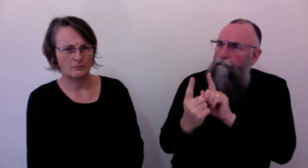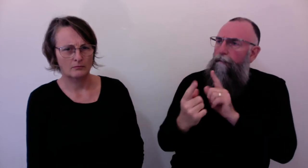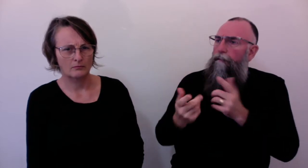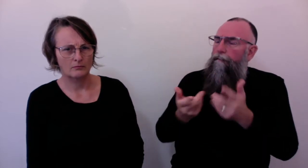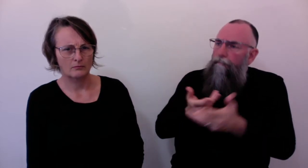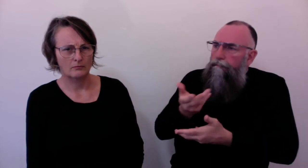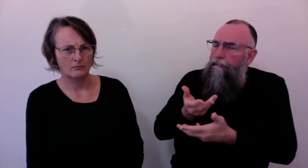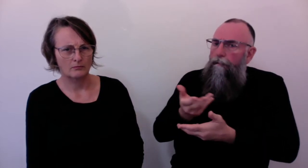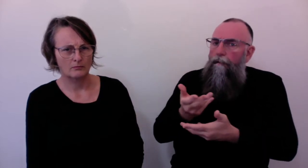she was like, "Well,